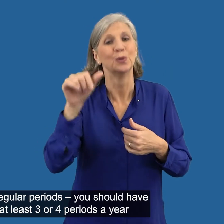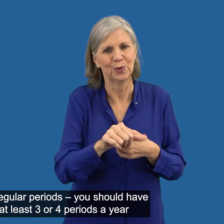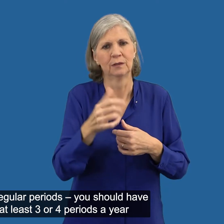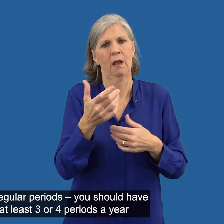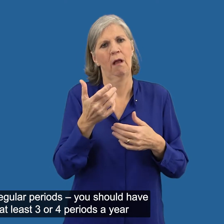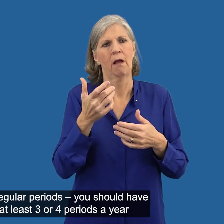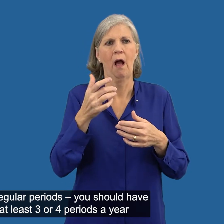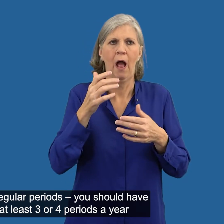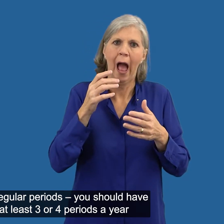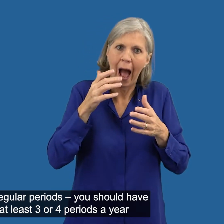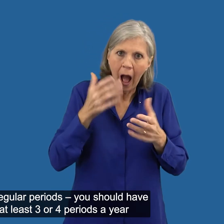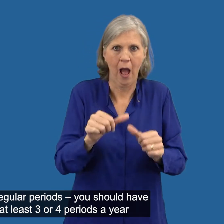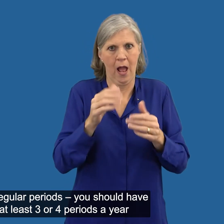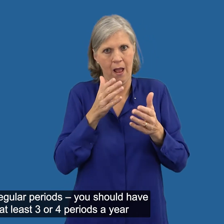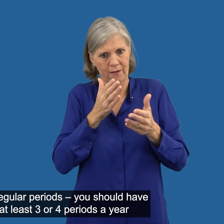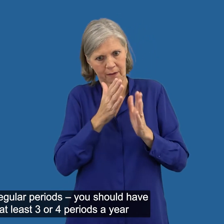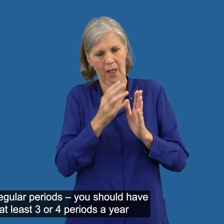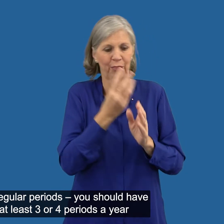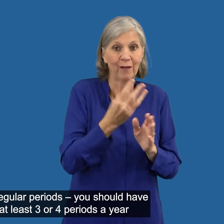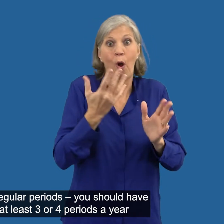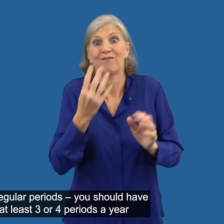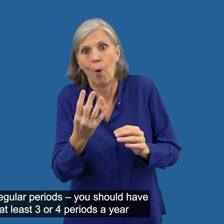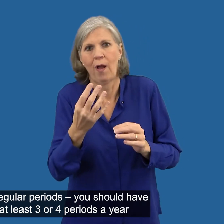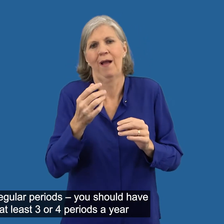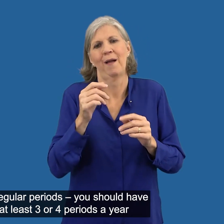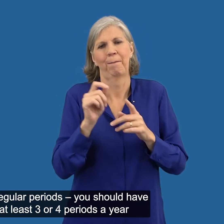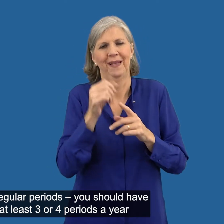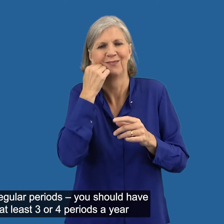irregular periods. You should have at least 3 or 4 periods a year